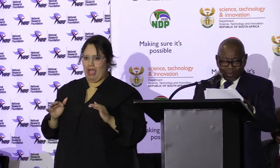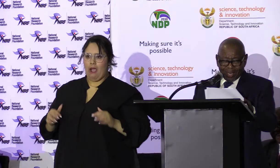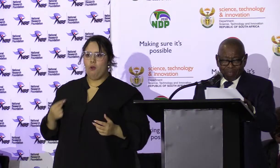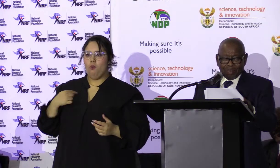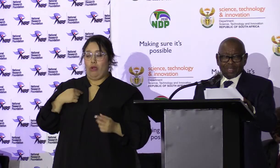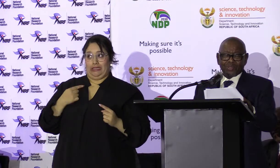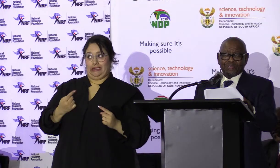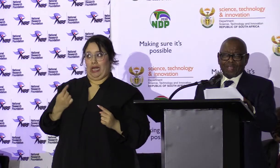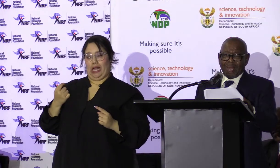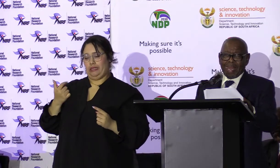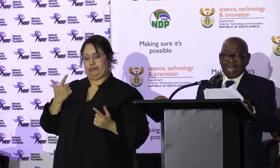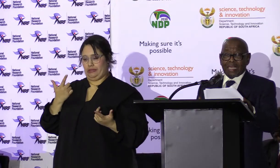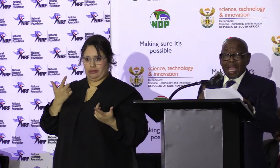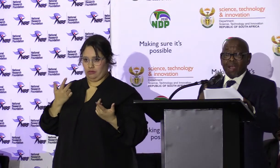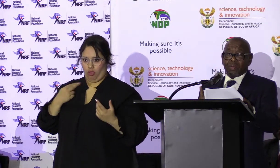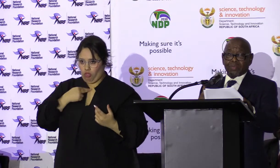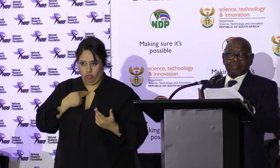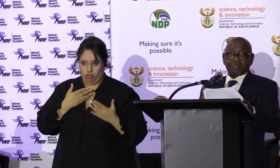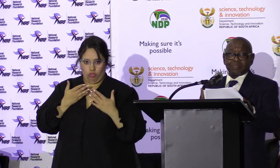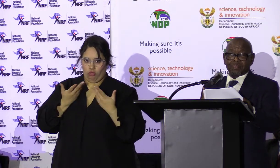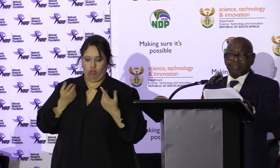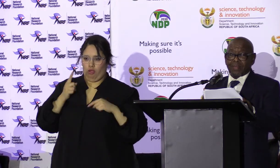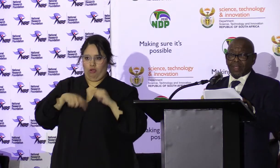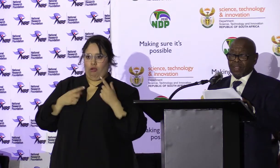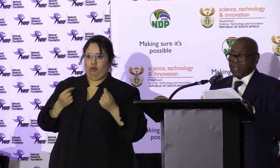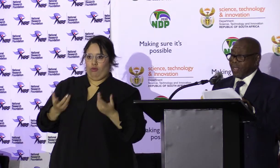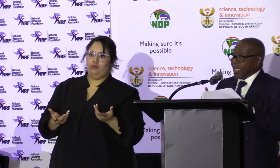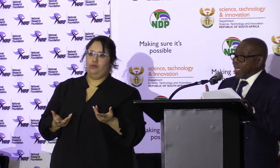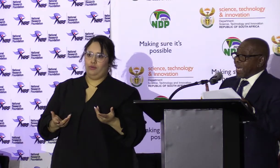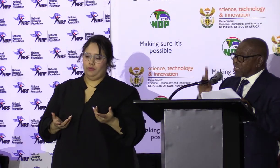was going a bit too far. Now,